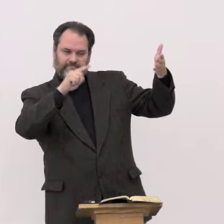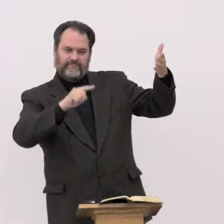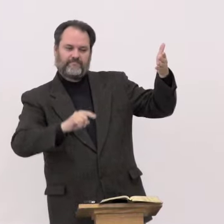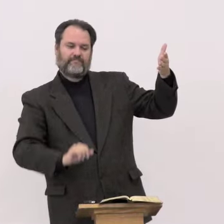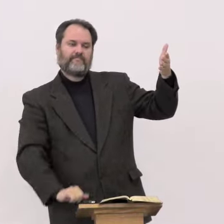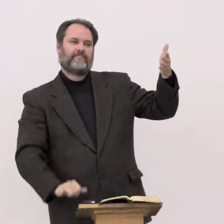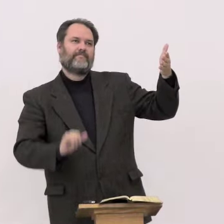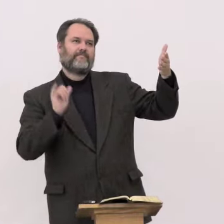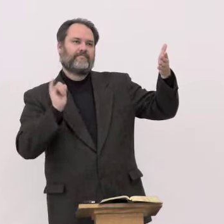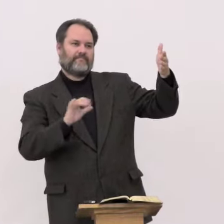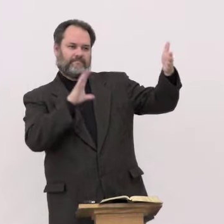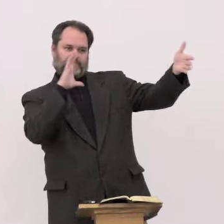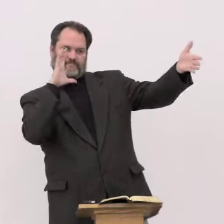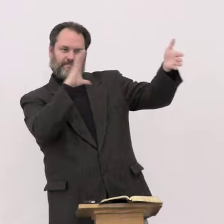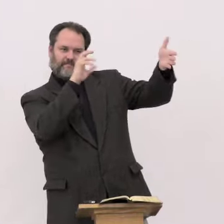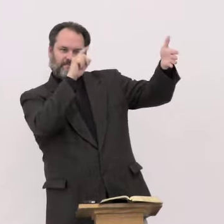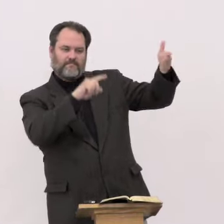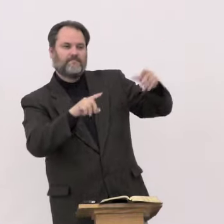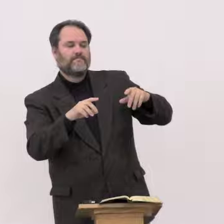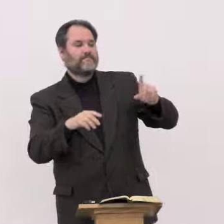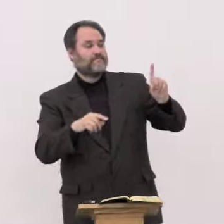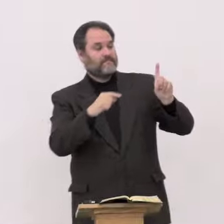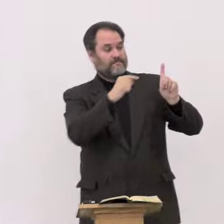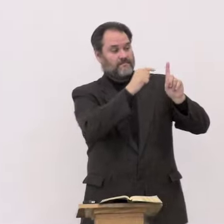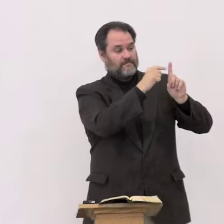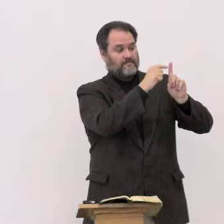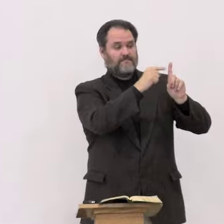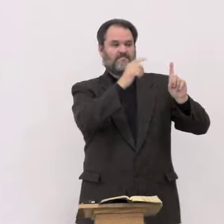the context and you'll understand.